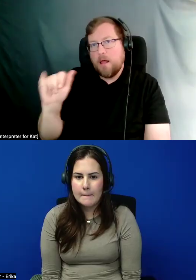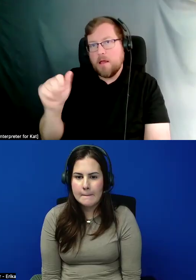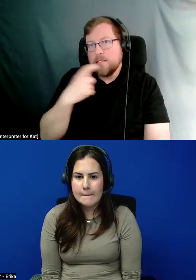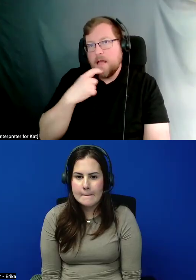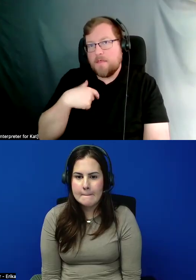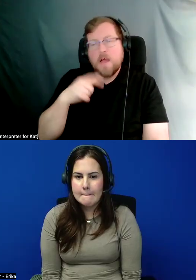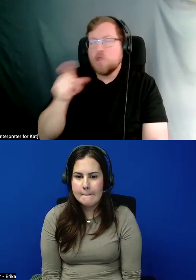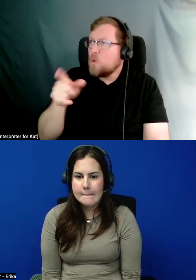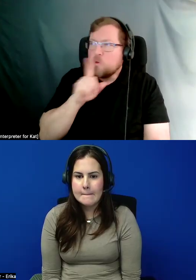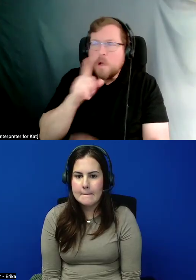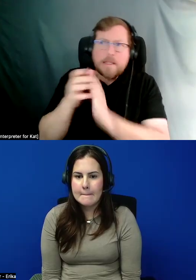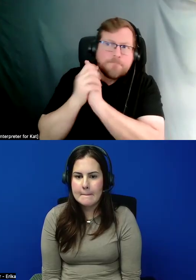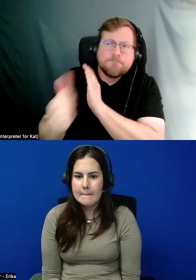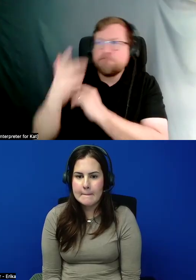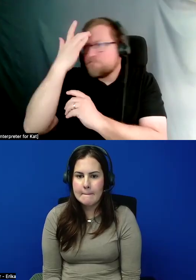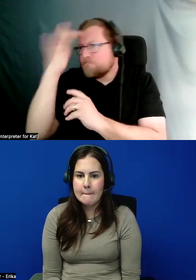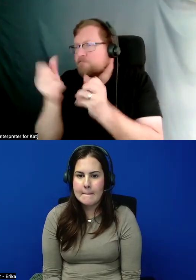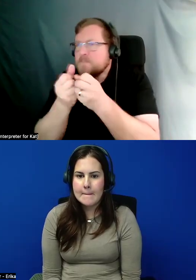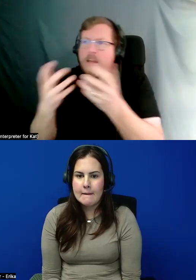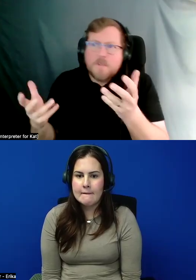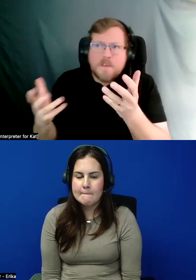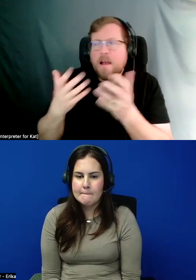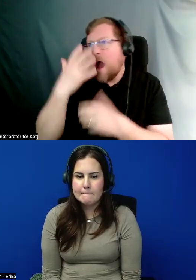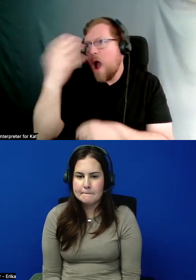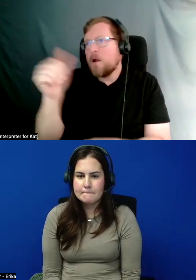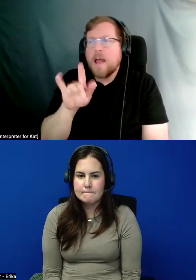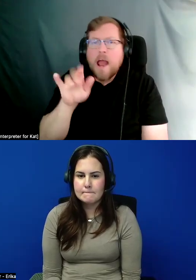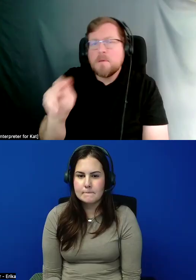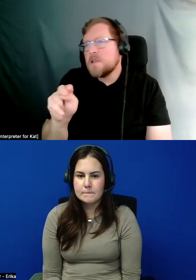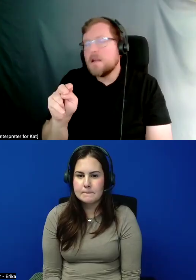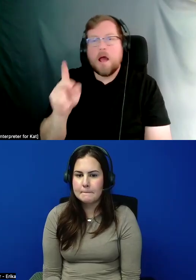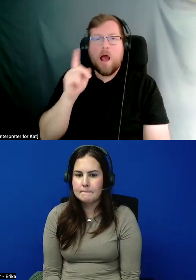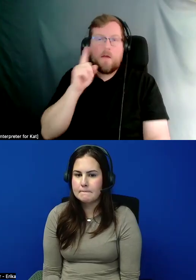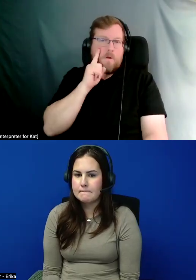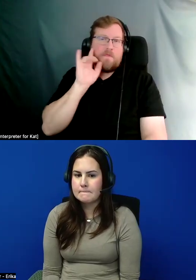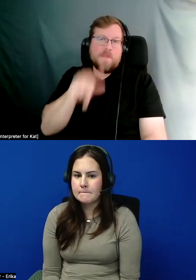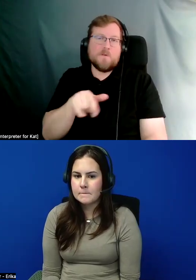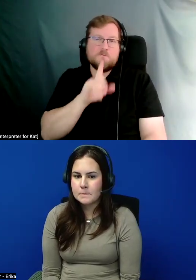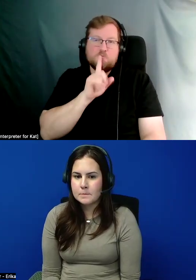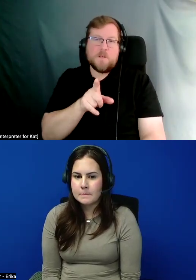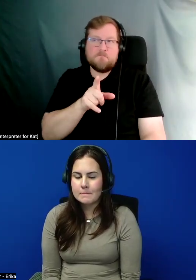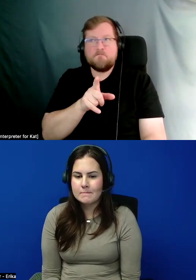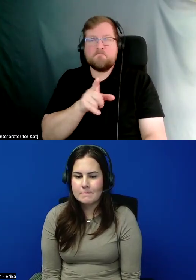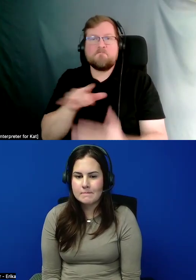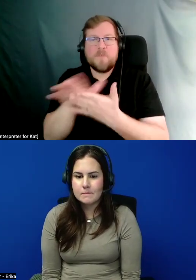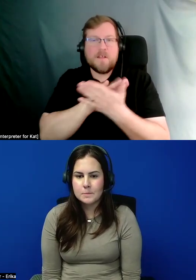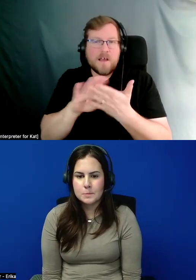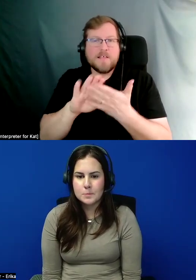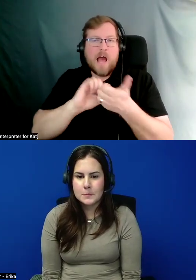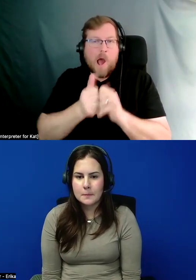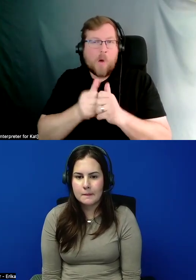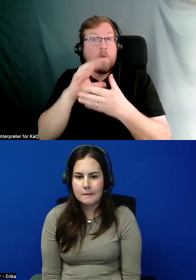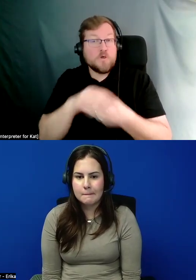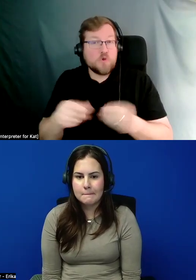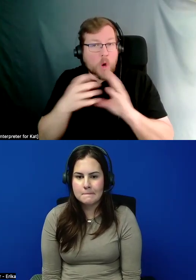you scared out in the Amazon. So I thought that was really pretty of how the story unfolds because it's